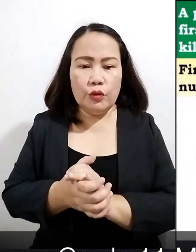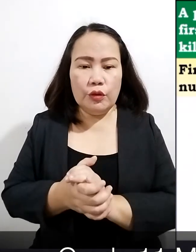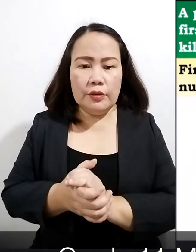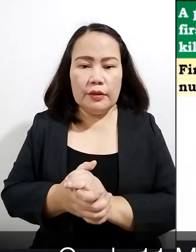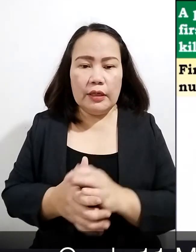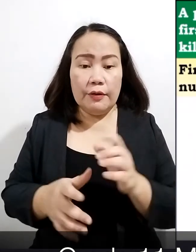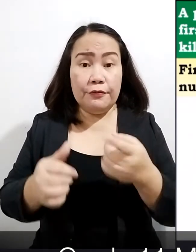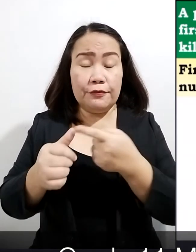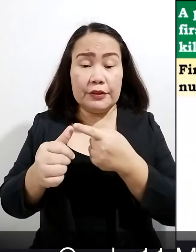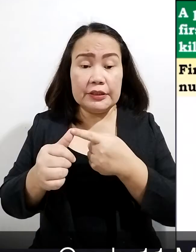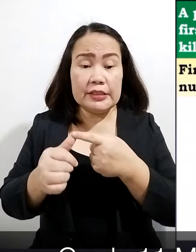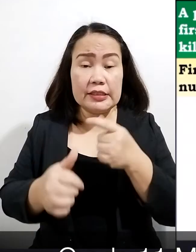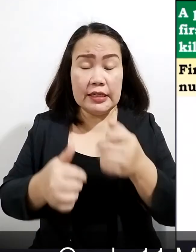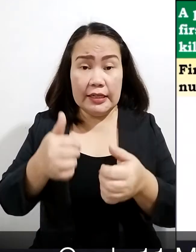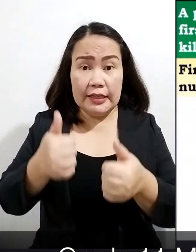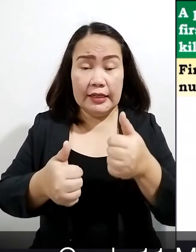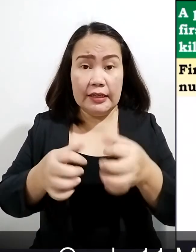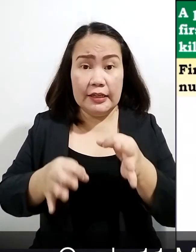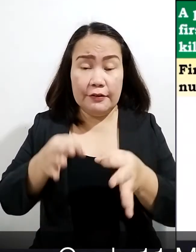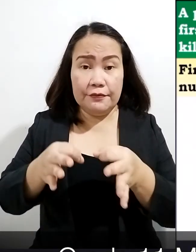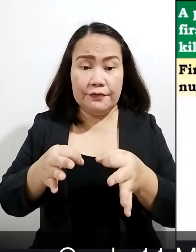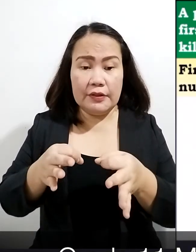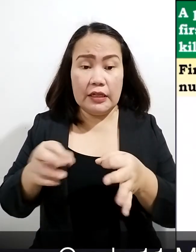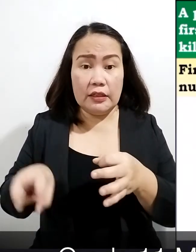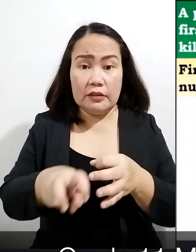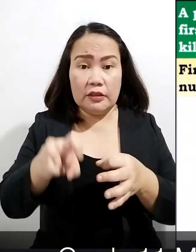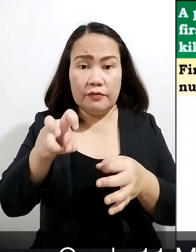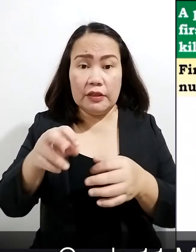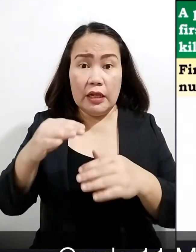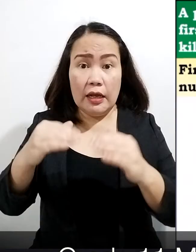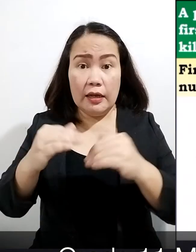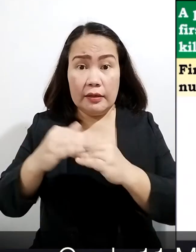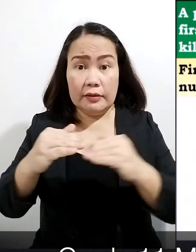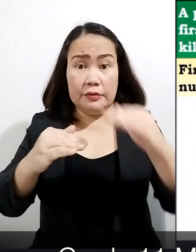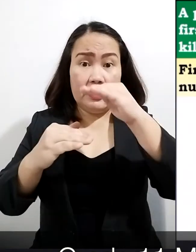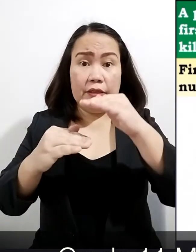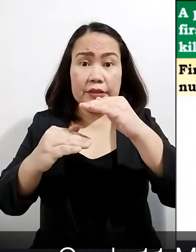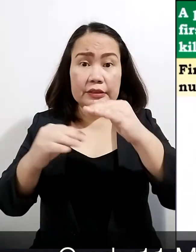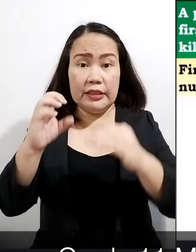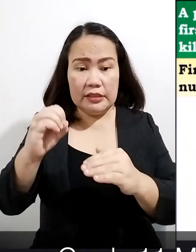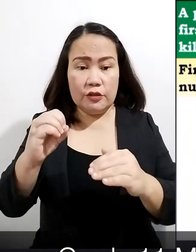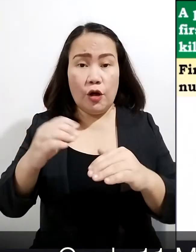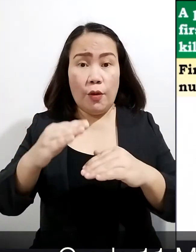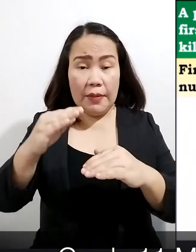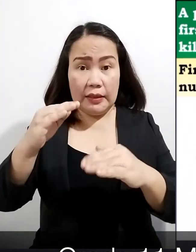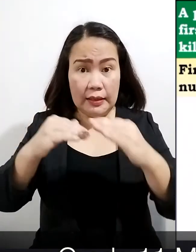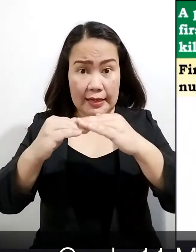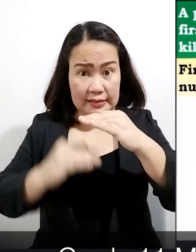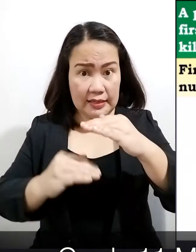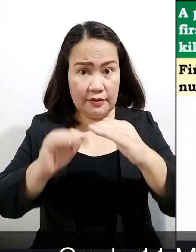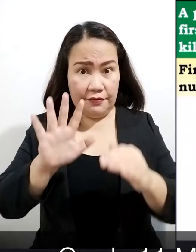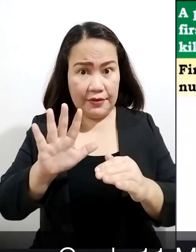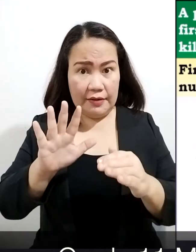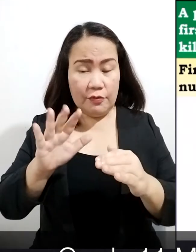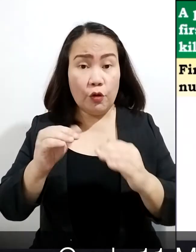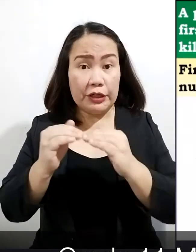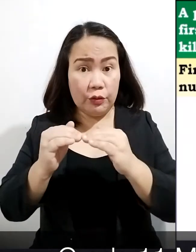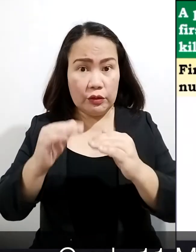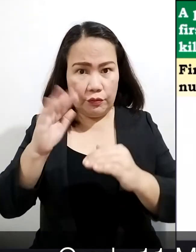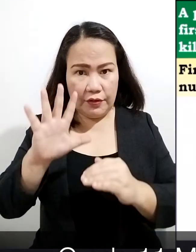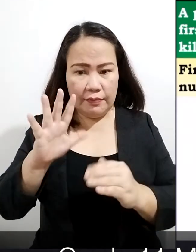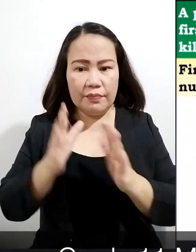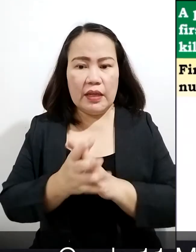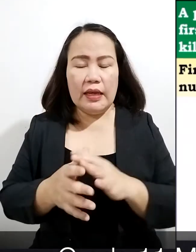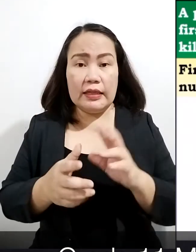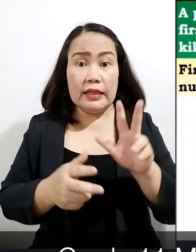ang distance na na-travel ng pasahero ay greater than 0 but less than or equal to 5. Ang amount na kanyang babayaran ay